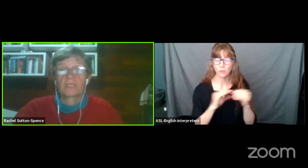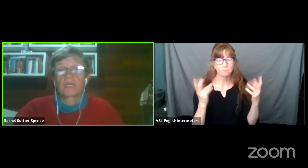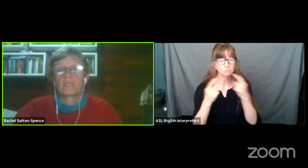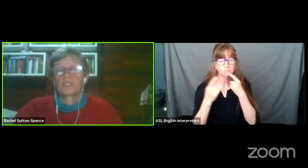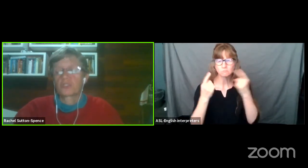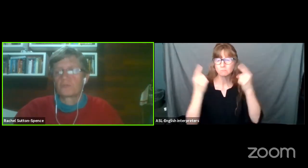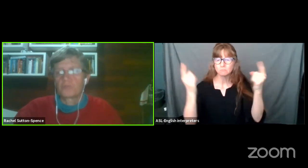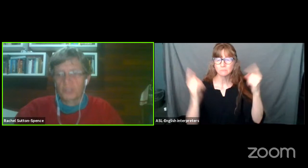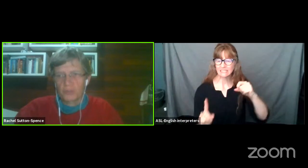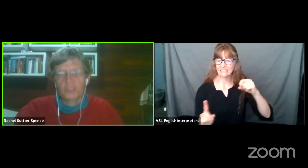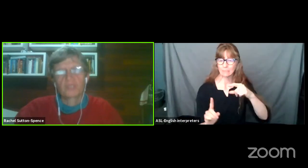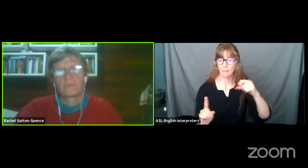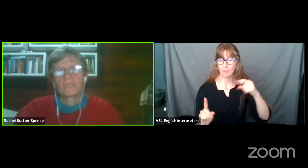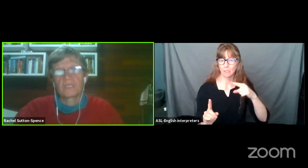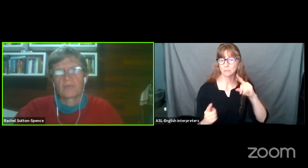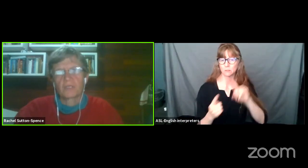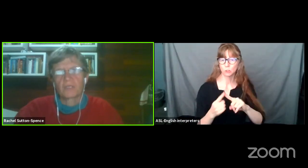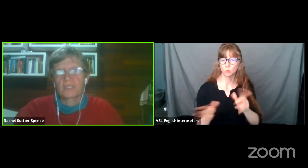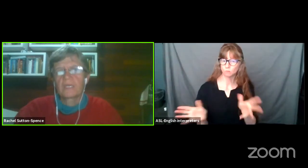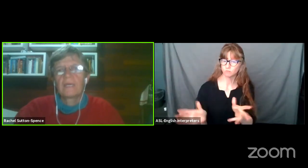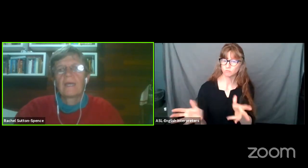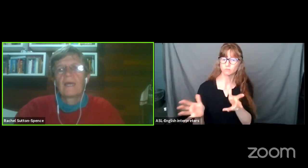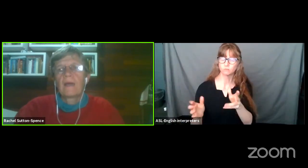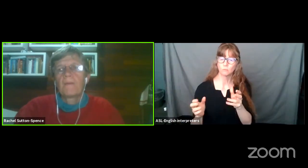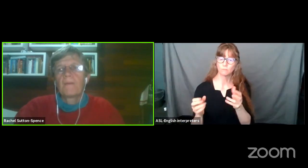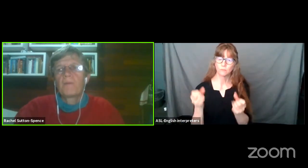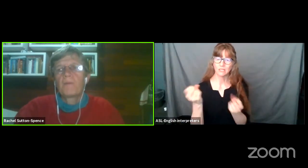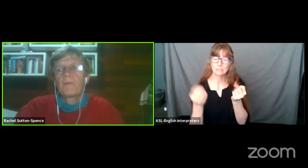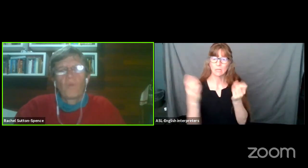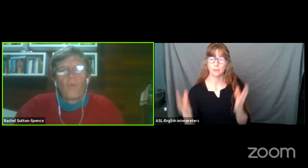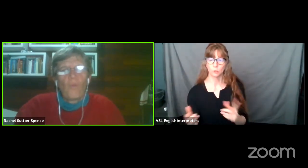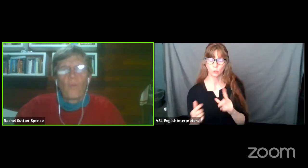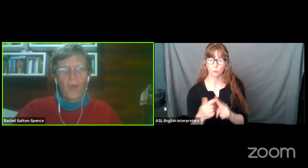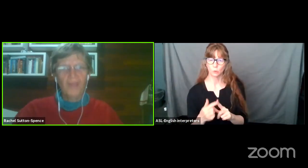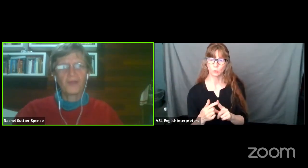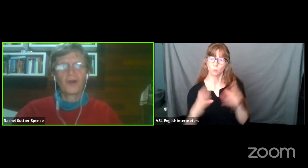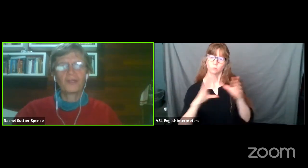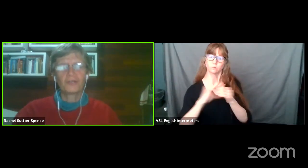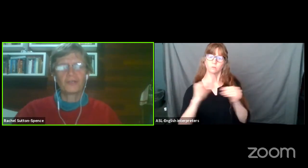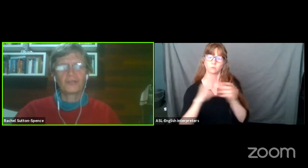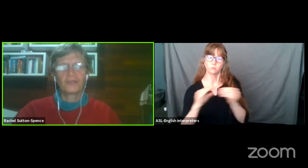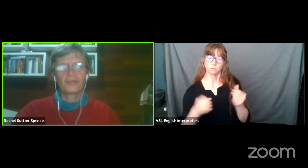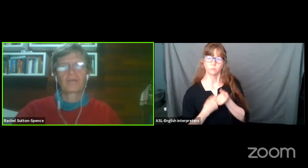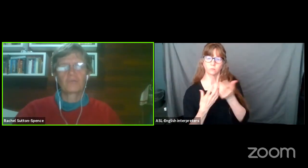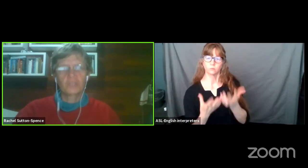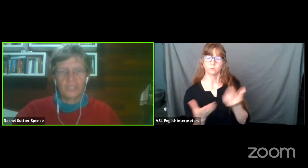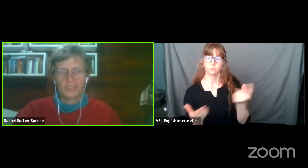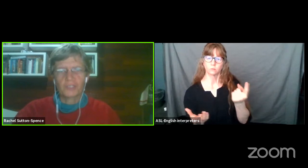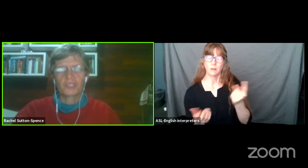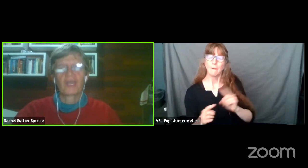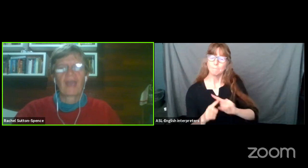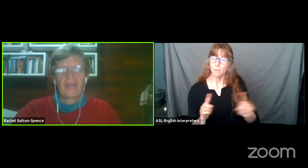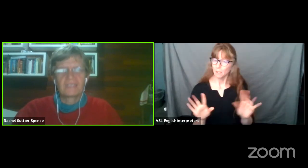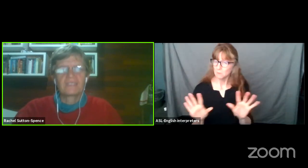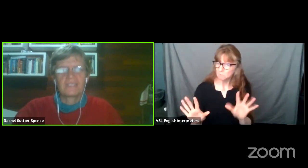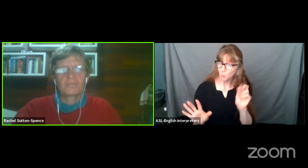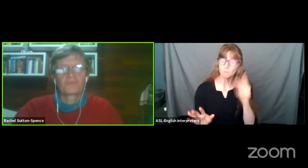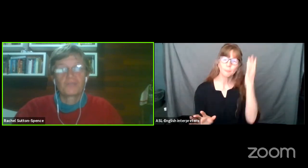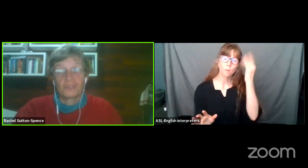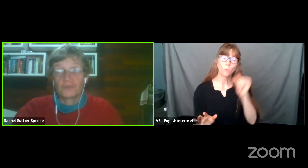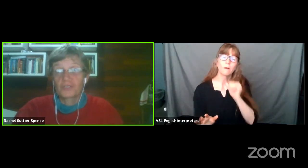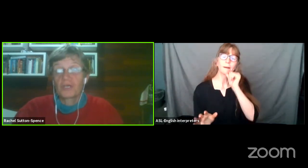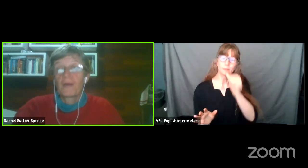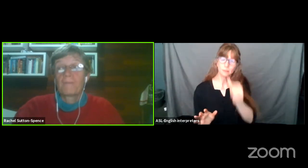to get signers to produce materials. But why not look at sign language literature as it